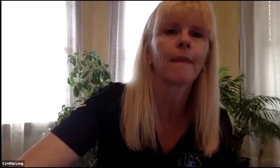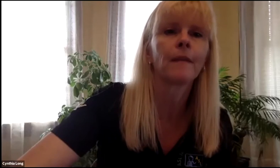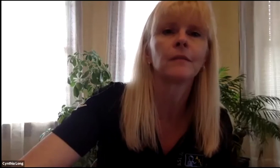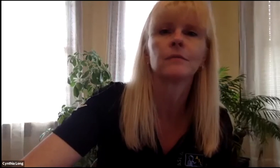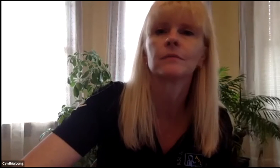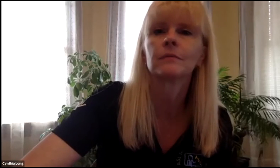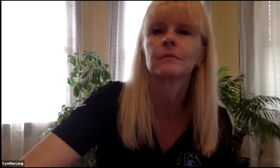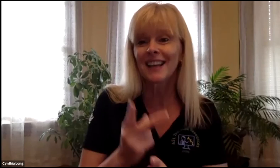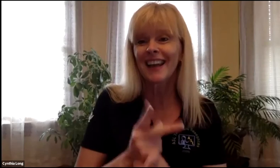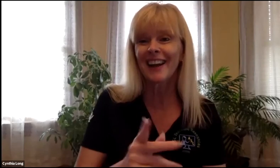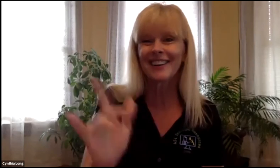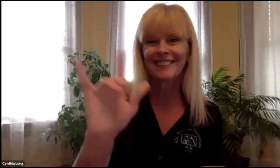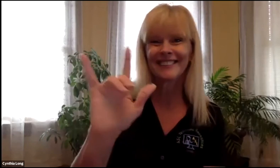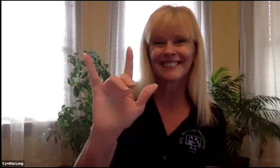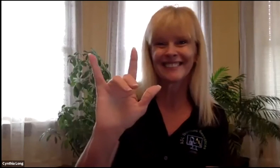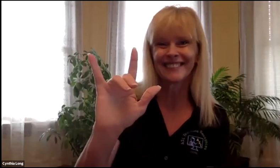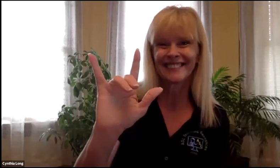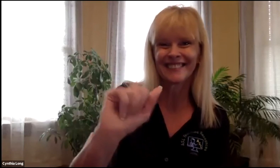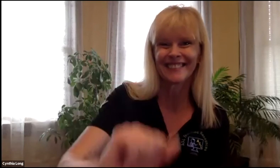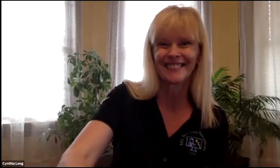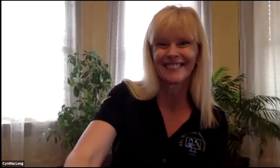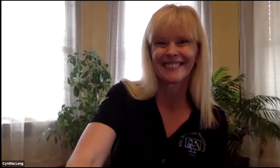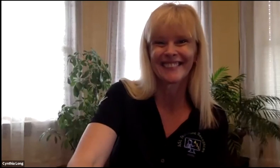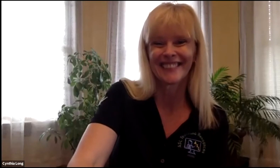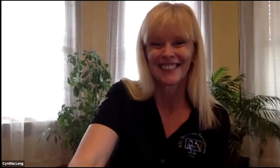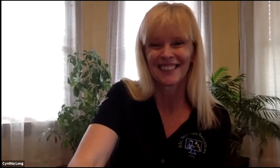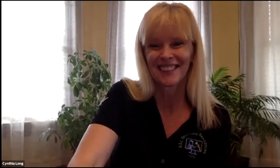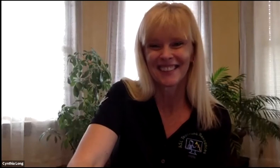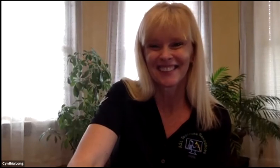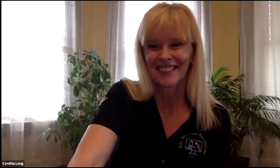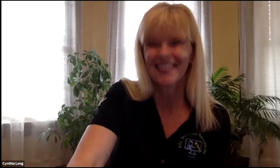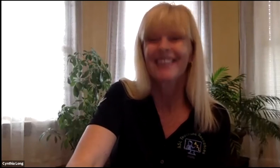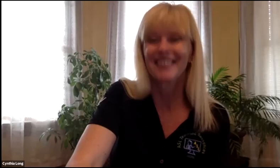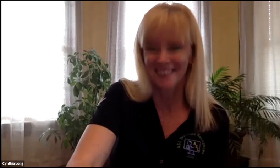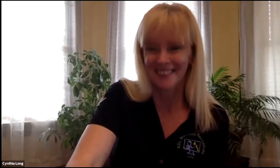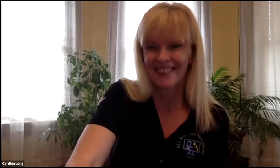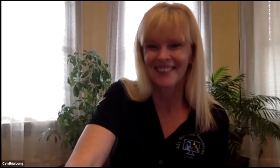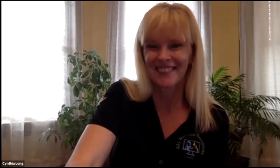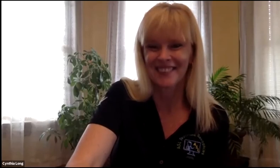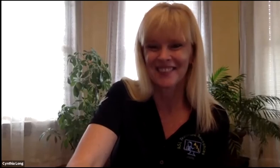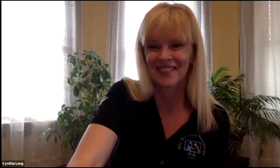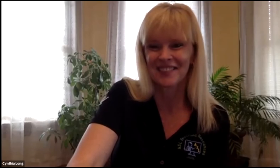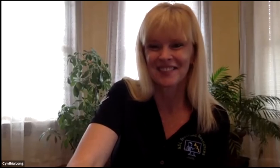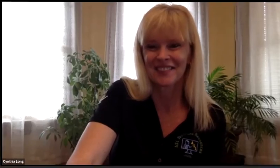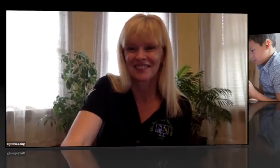it fine. Okay, take care.